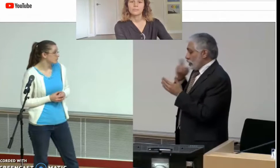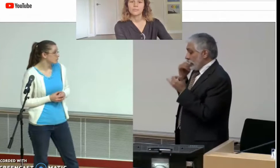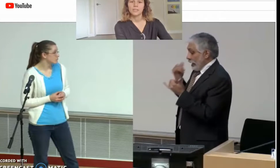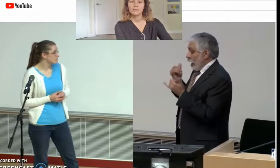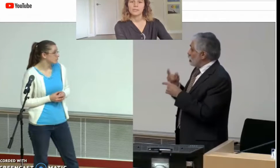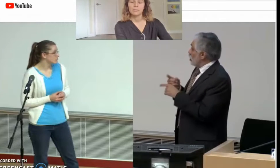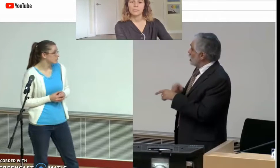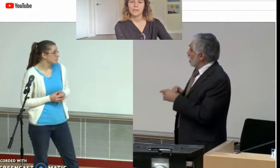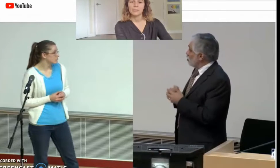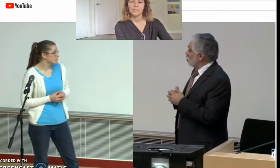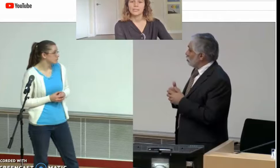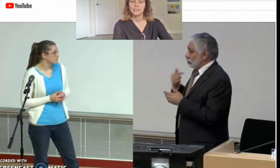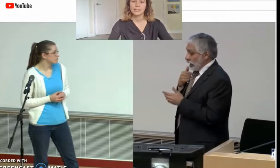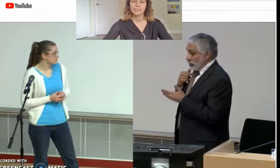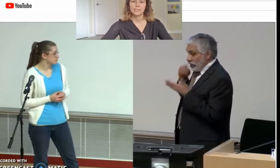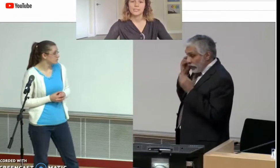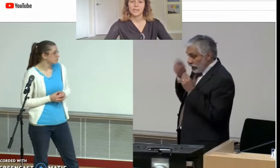Their language might not be as clear to understand.